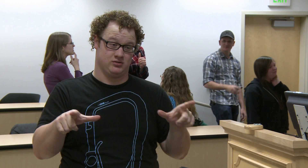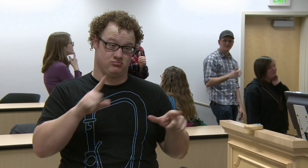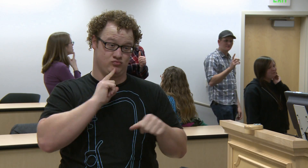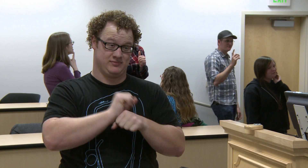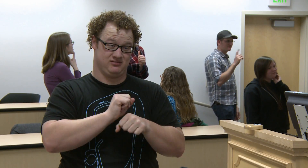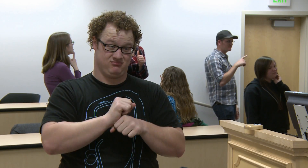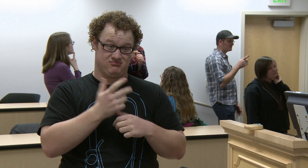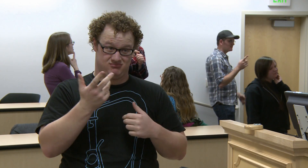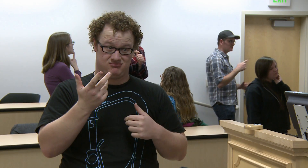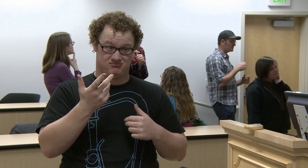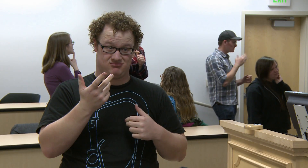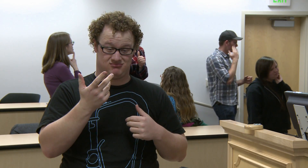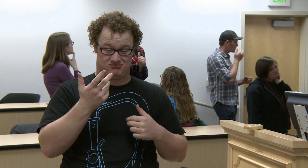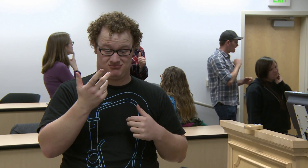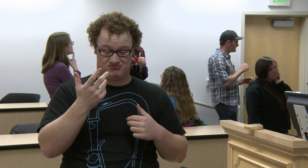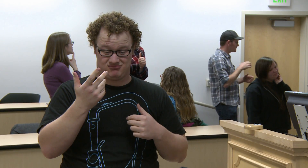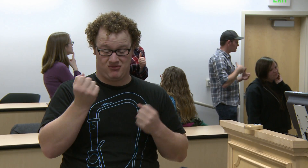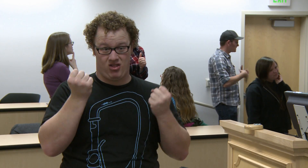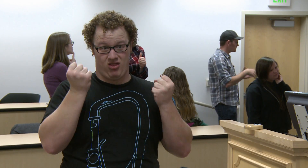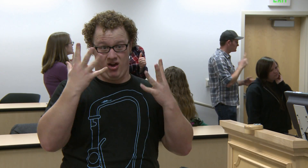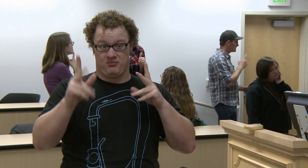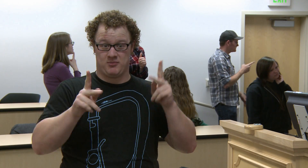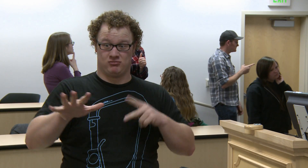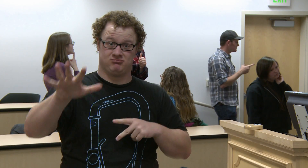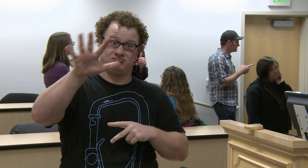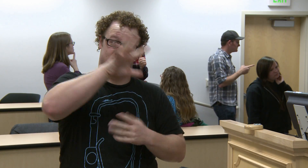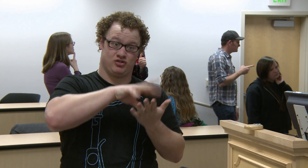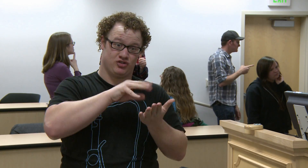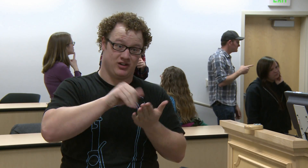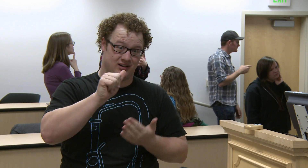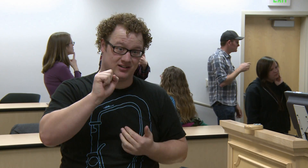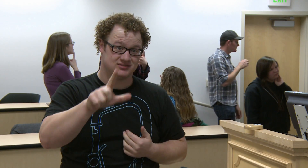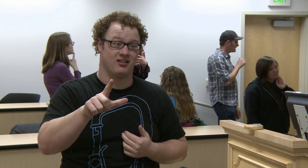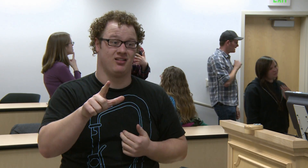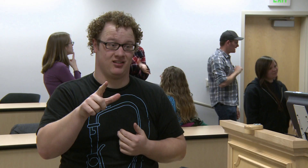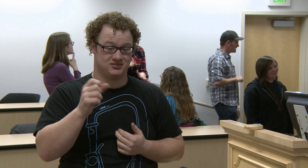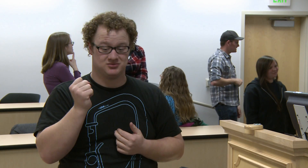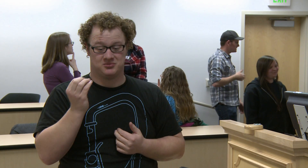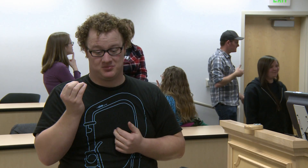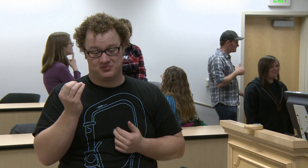I think ASL is a really beautiful language. There are a lot of people that are learning